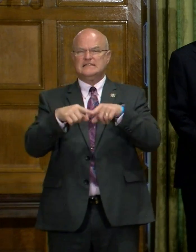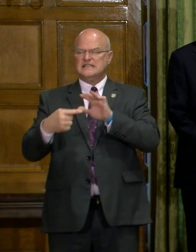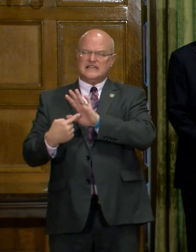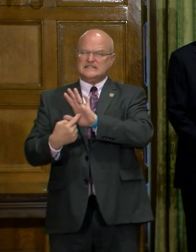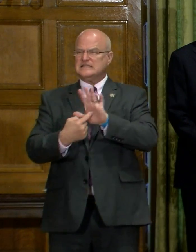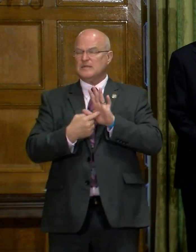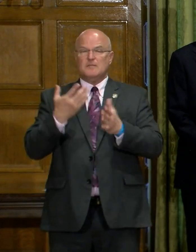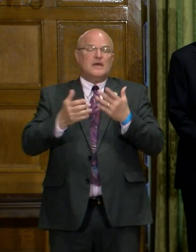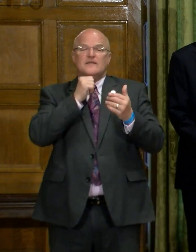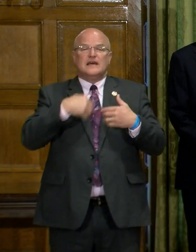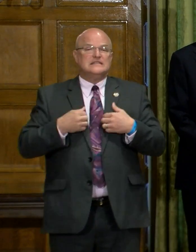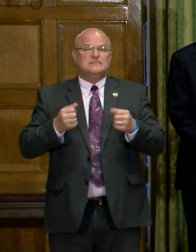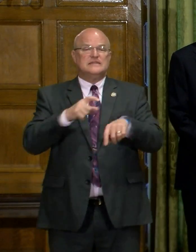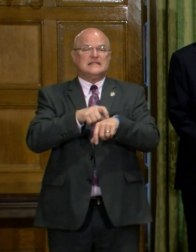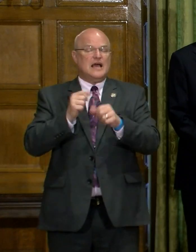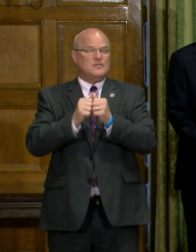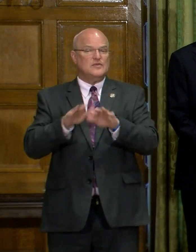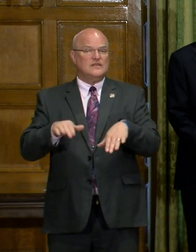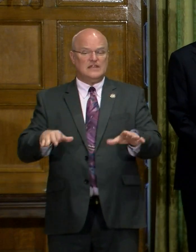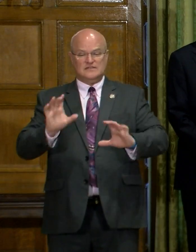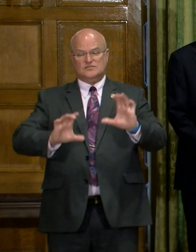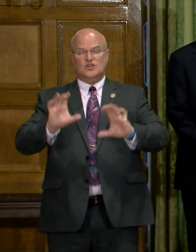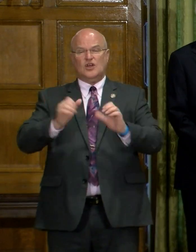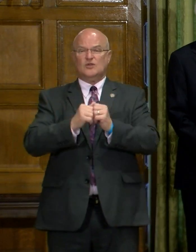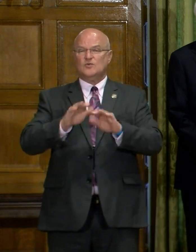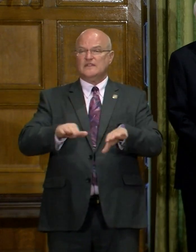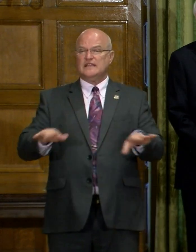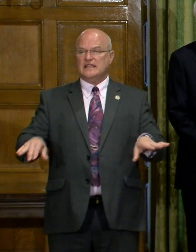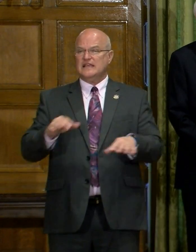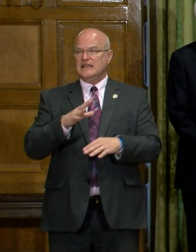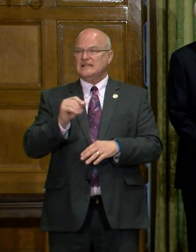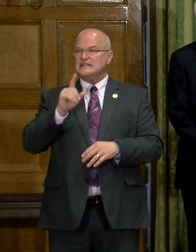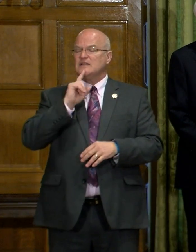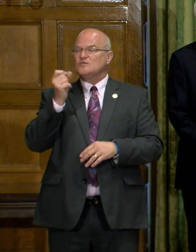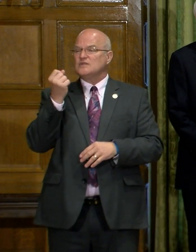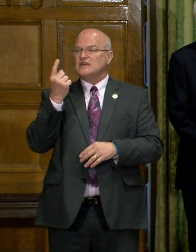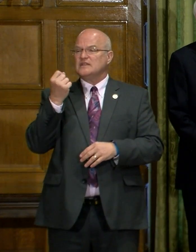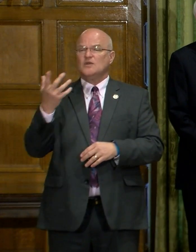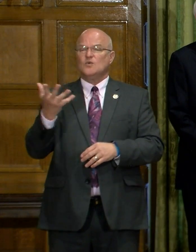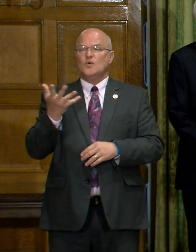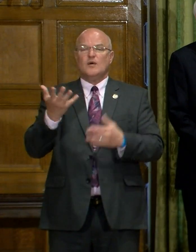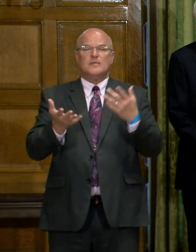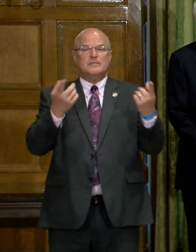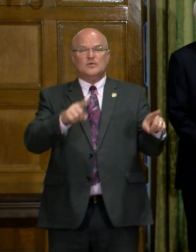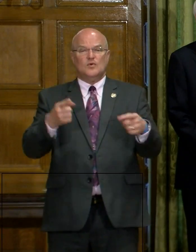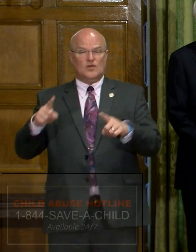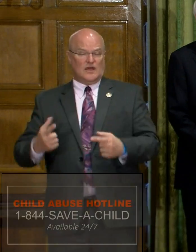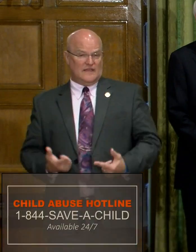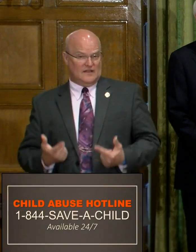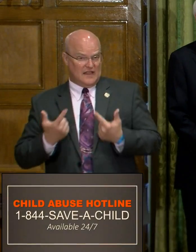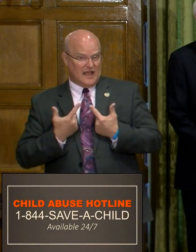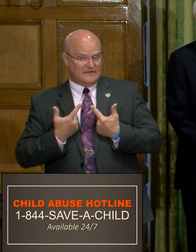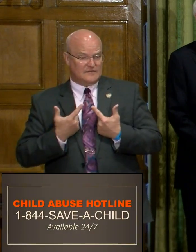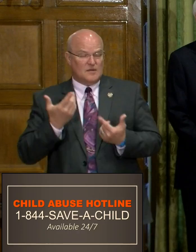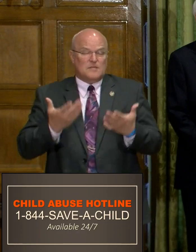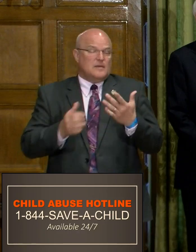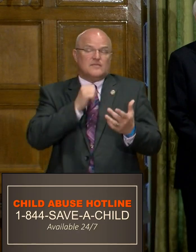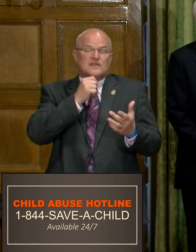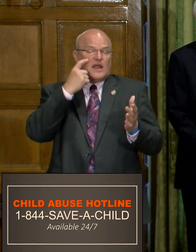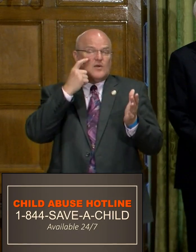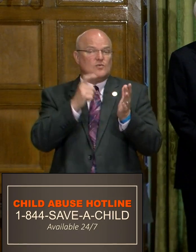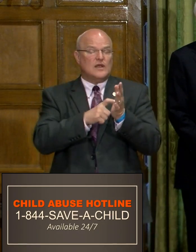or maybe they haven't spent time with their kids talking to them and realizing what might be going on in their life. Maybe they're